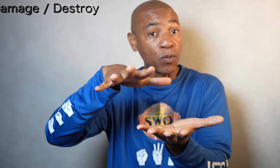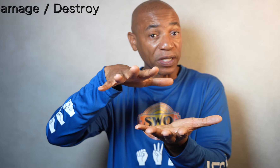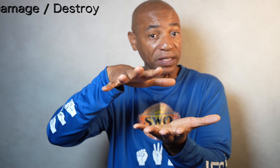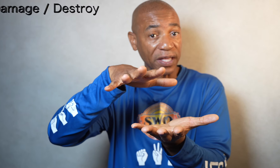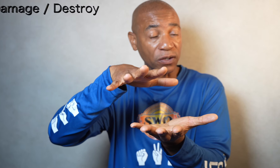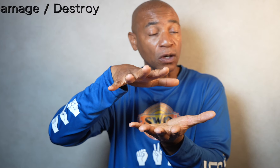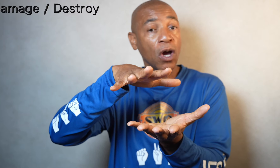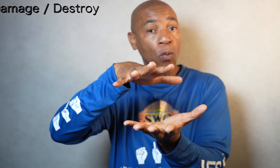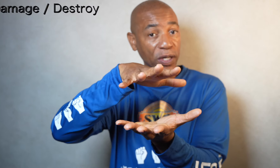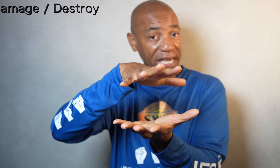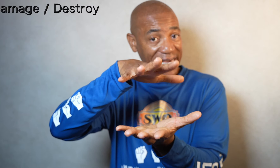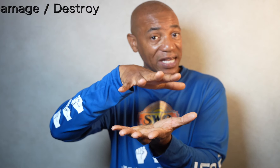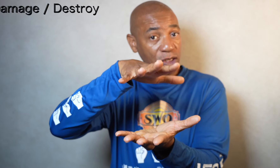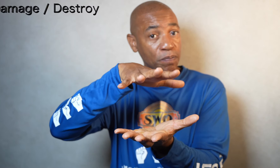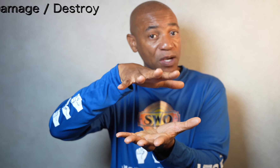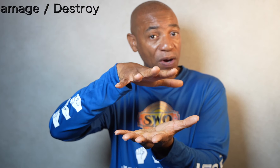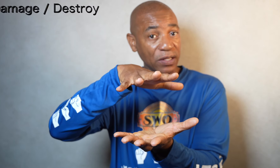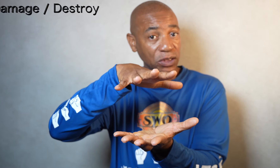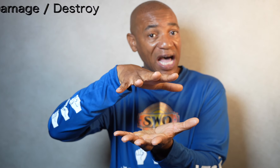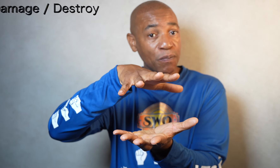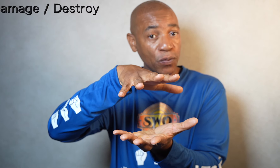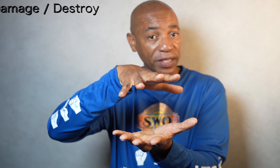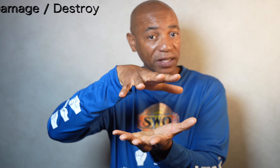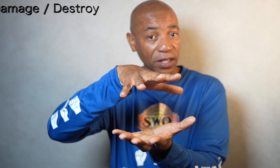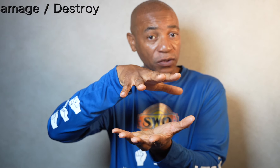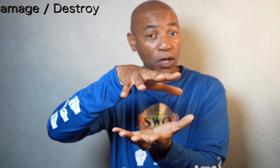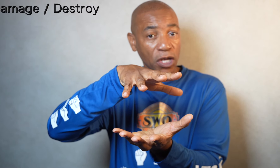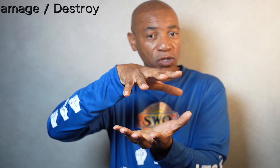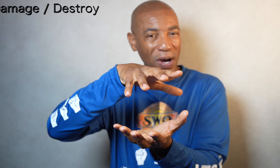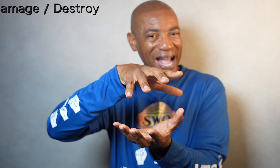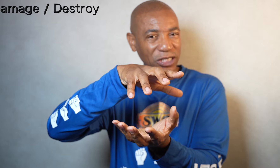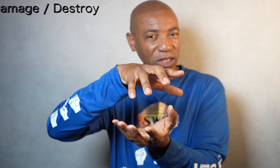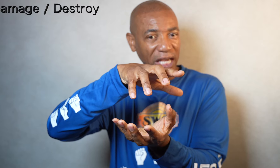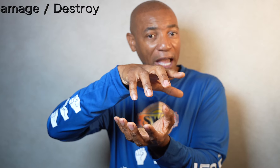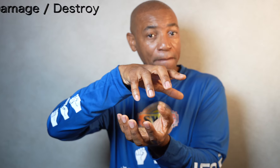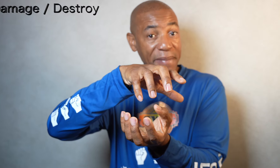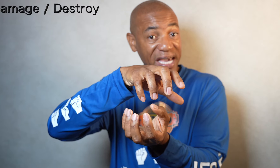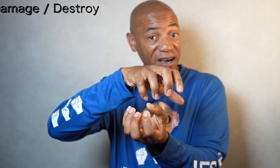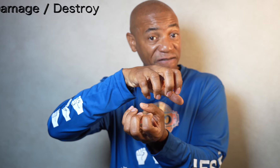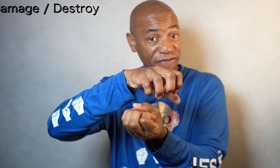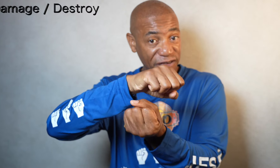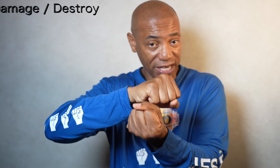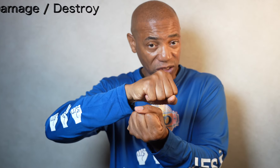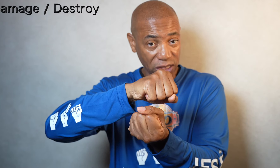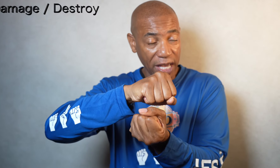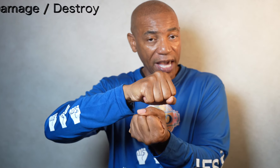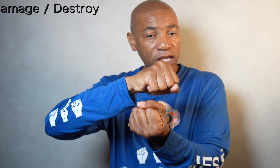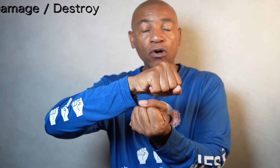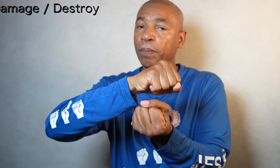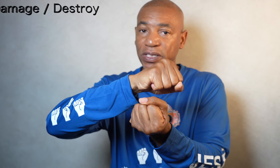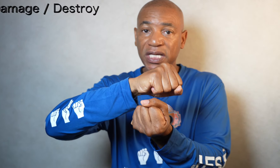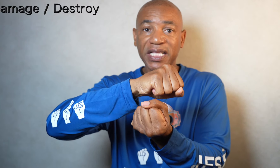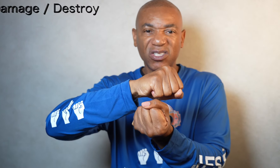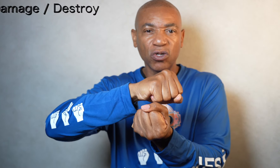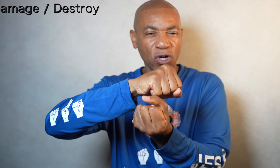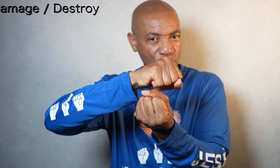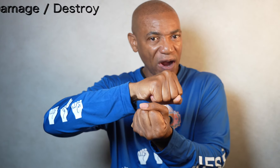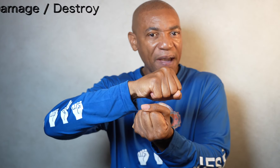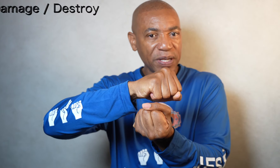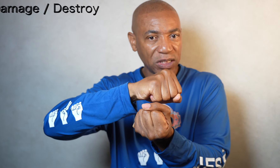one another. When they get to being right on top of one another, you'll actually make a fist. And you'll pretend as though you're grabbing